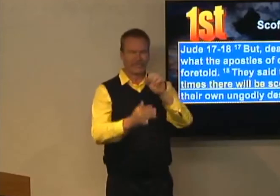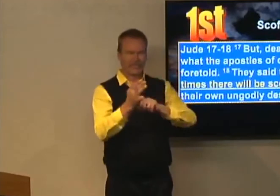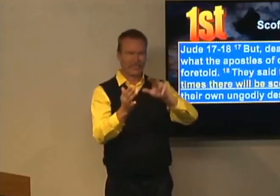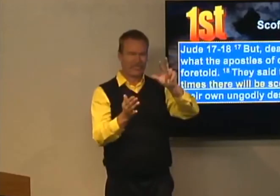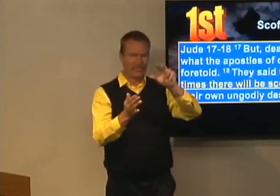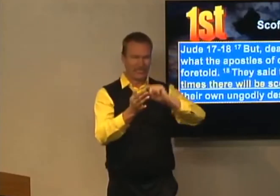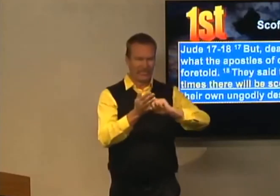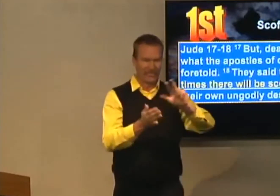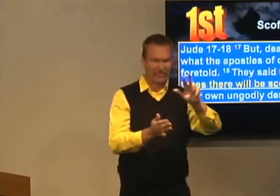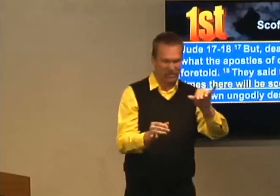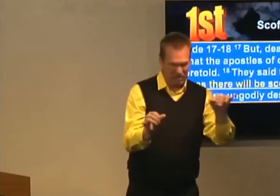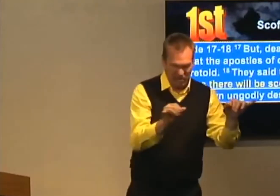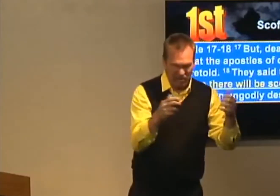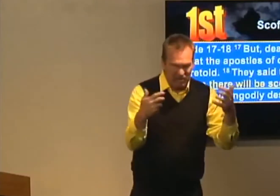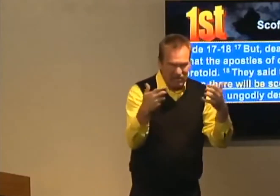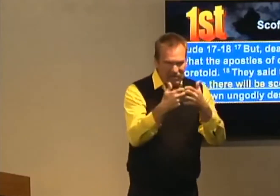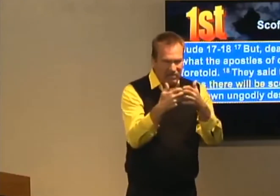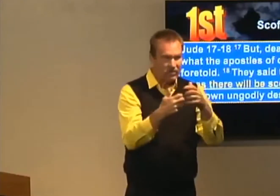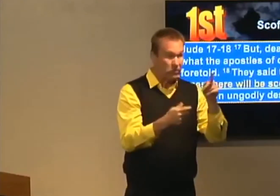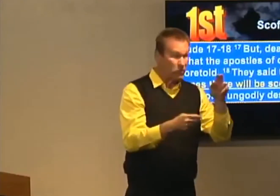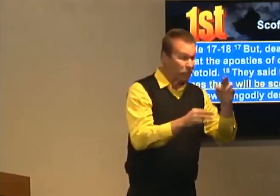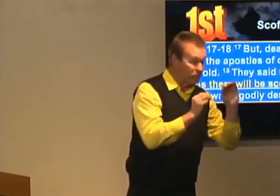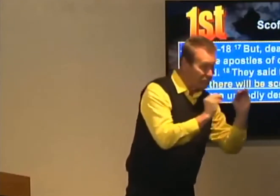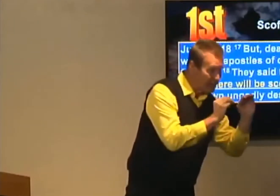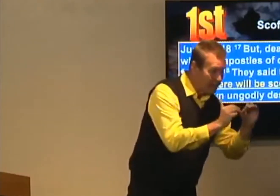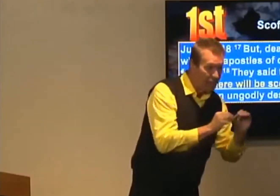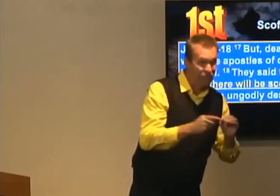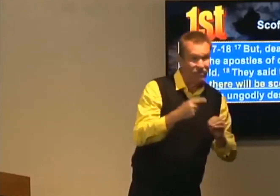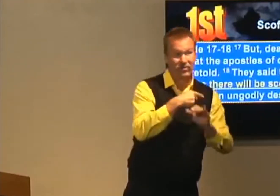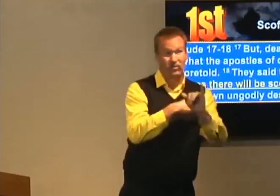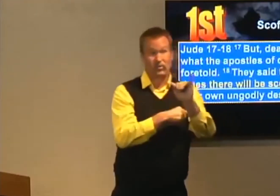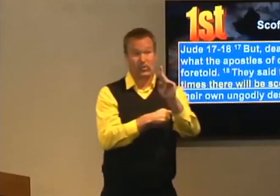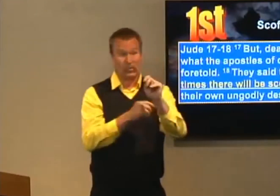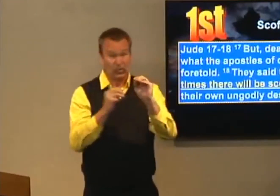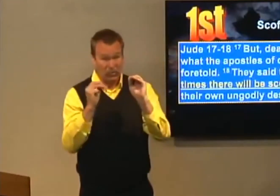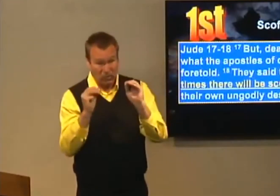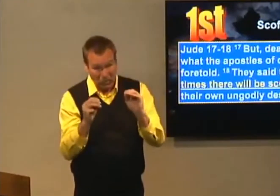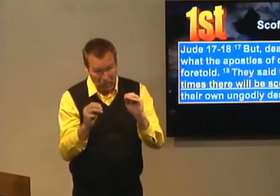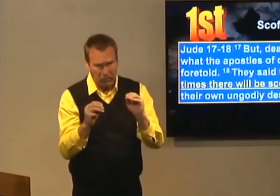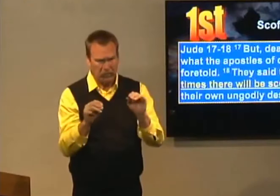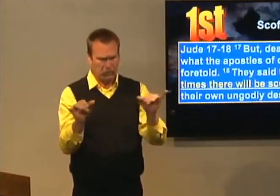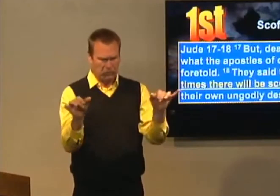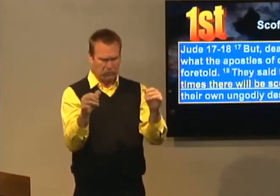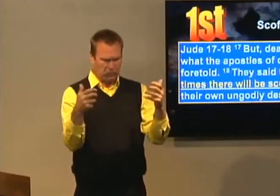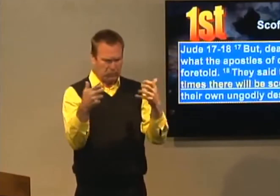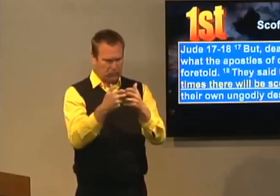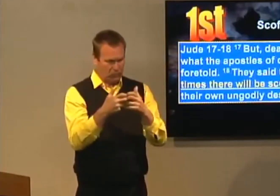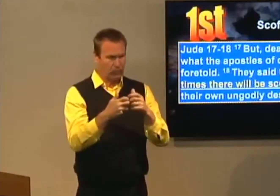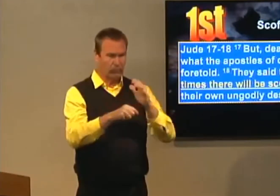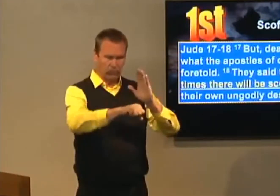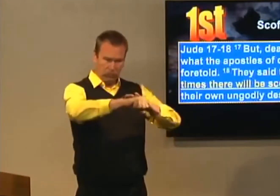In 2 Corinthians chapter 3:3, this actually matches what it says in Jude.